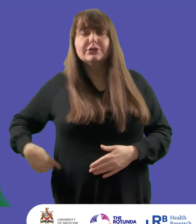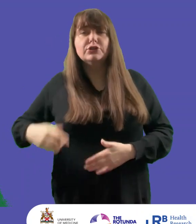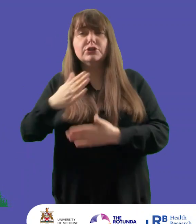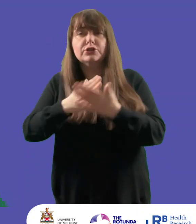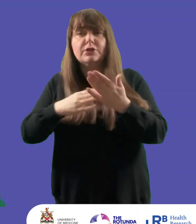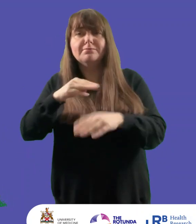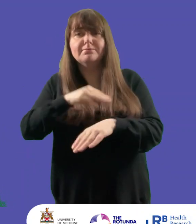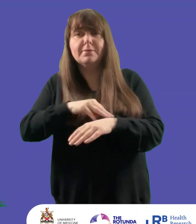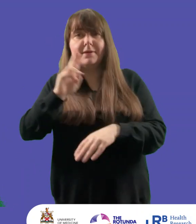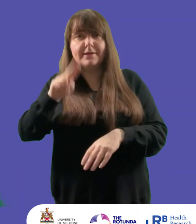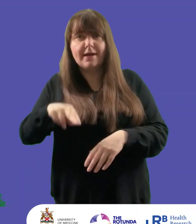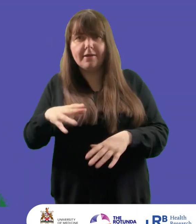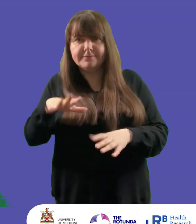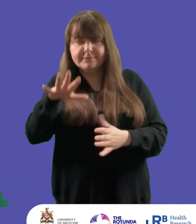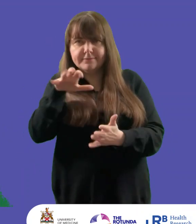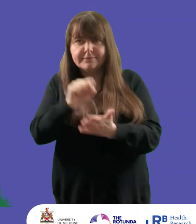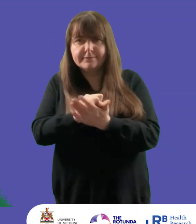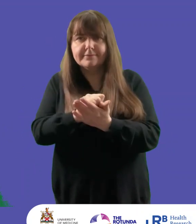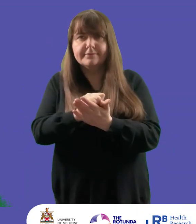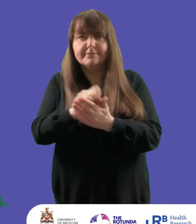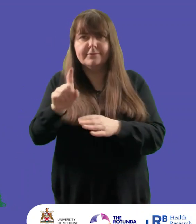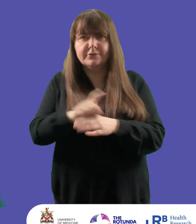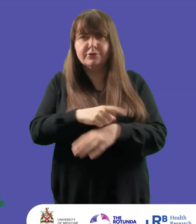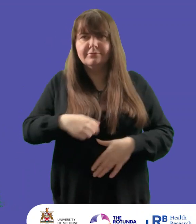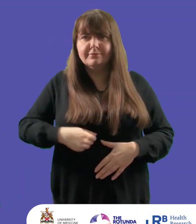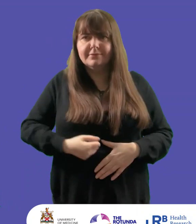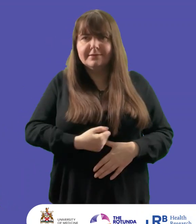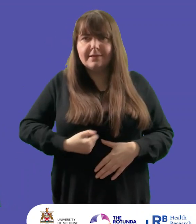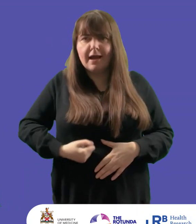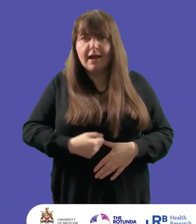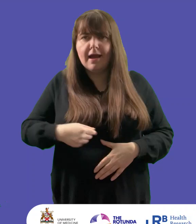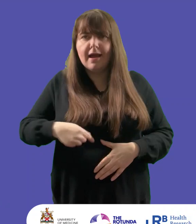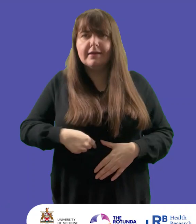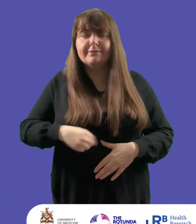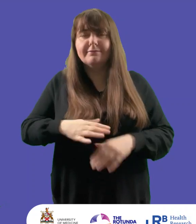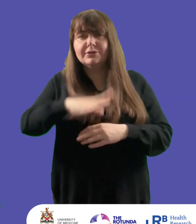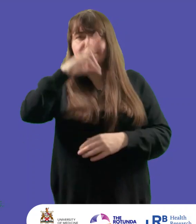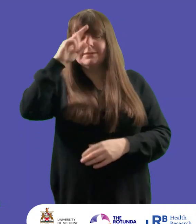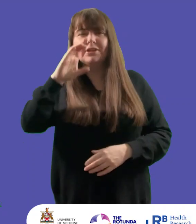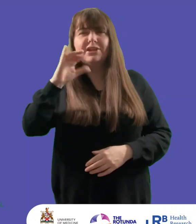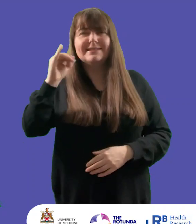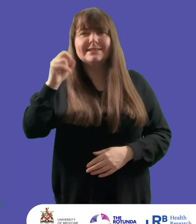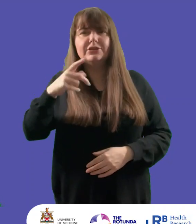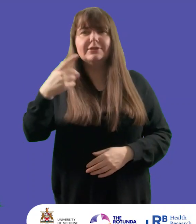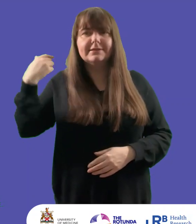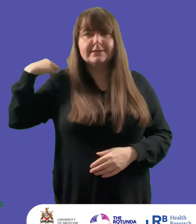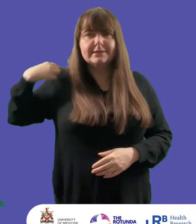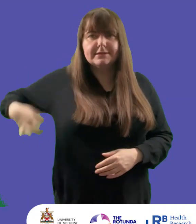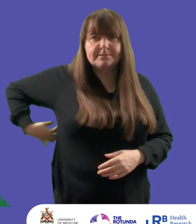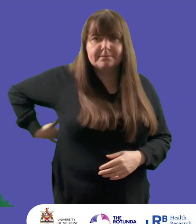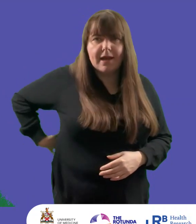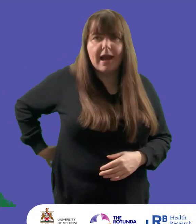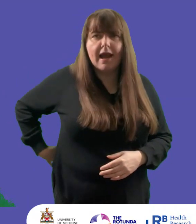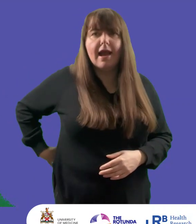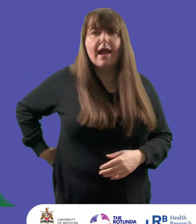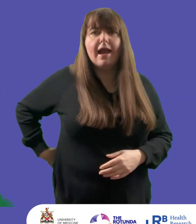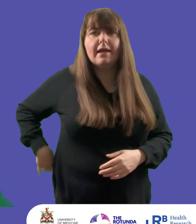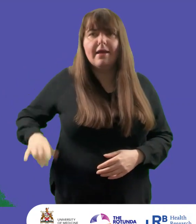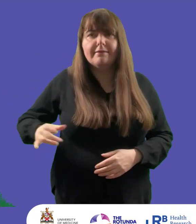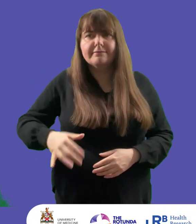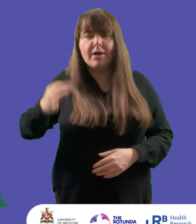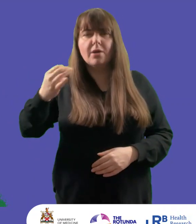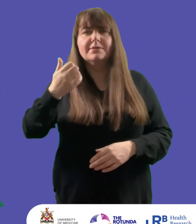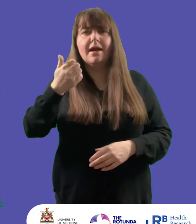kidneys. Some problems can be picked up antenatally on ultrasound. For example, conditions like spina bifida